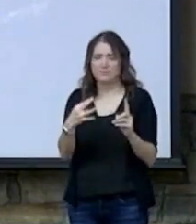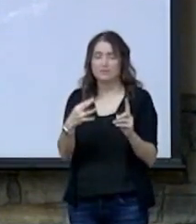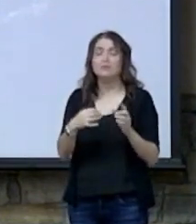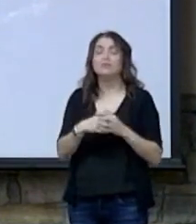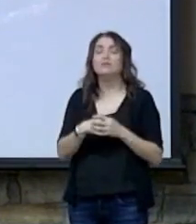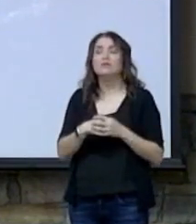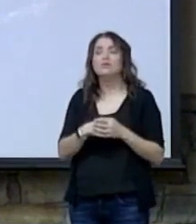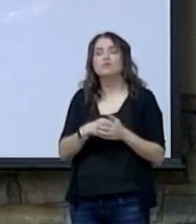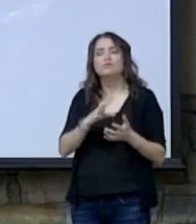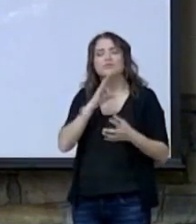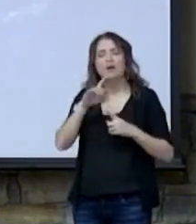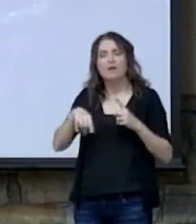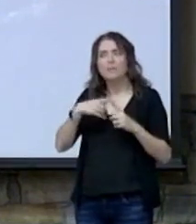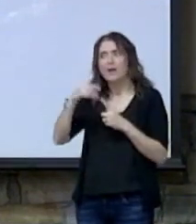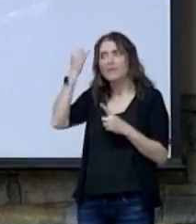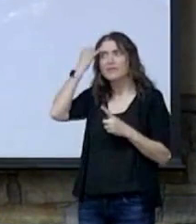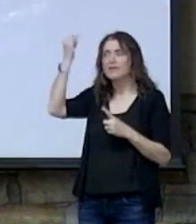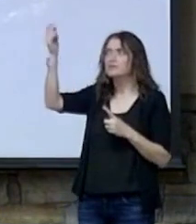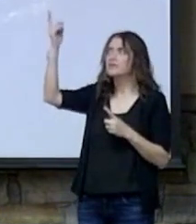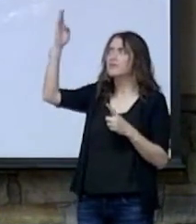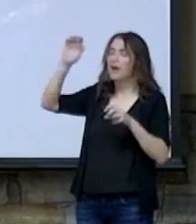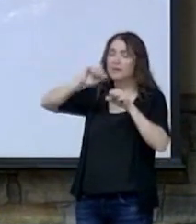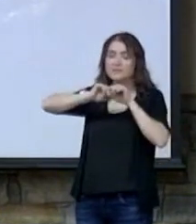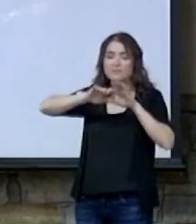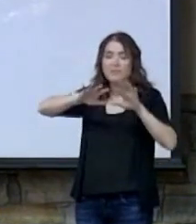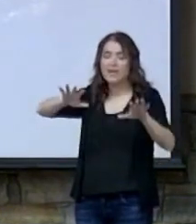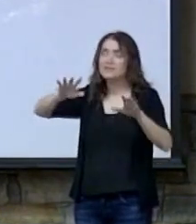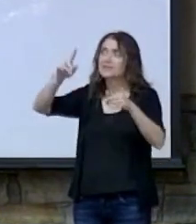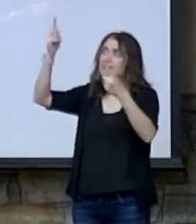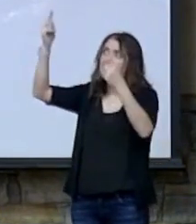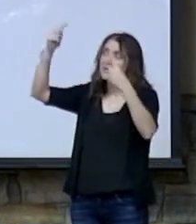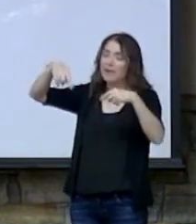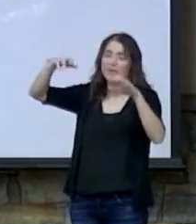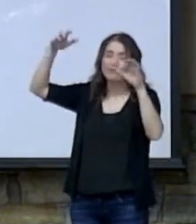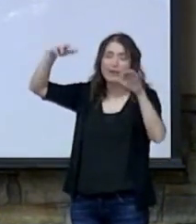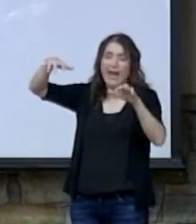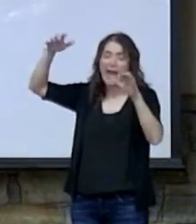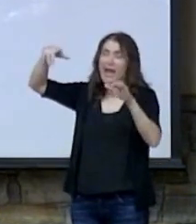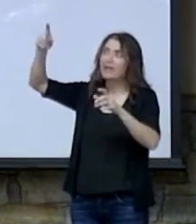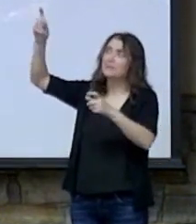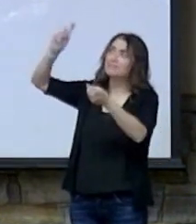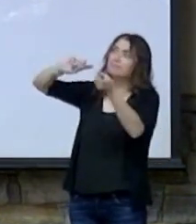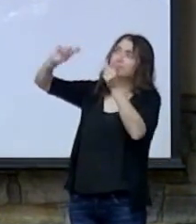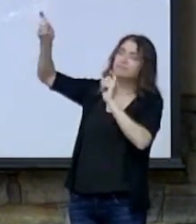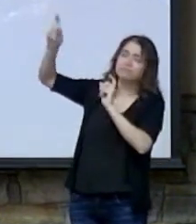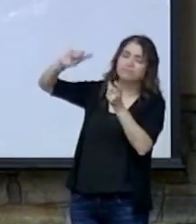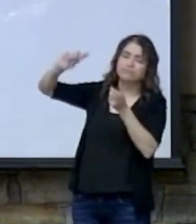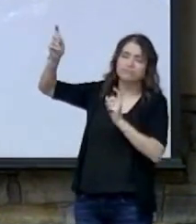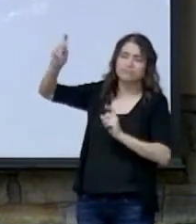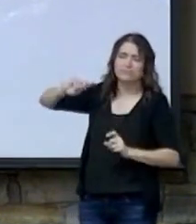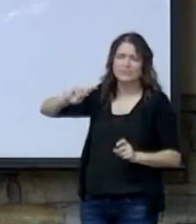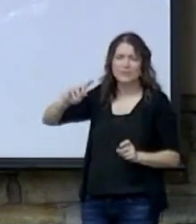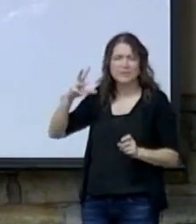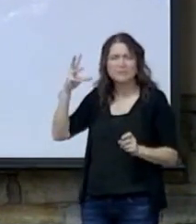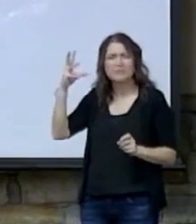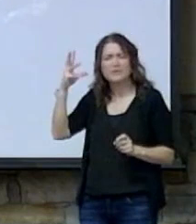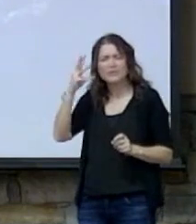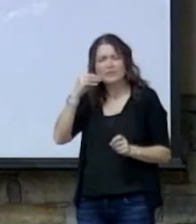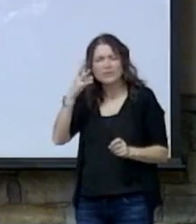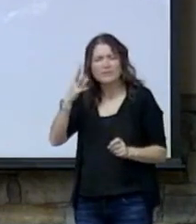idea of God's blessings coming down, raining down upon us. What an incredibly beautiful and